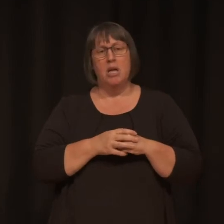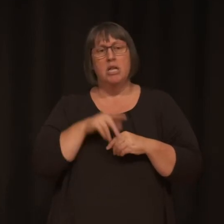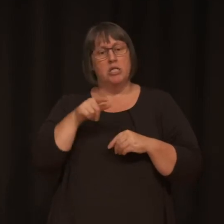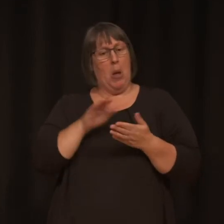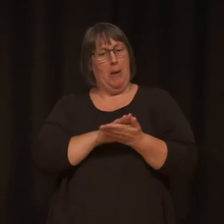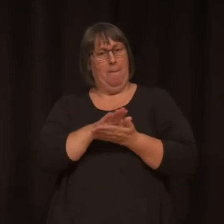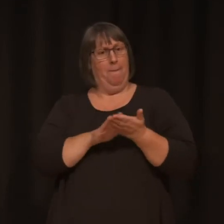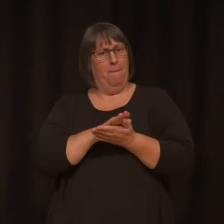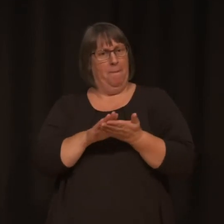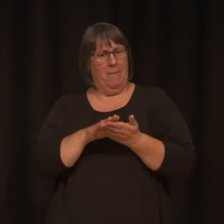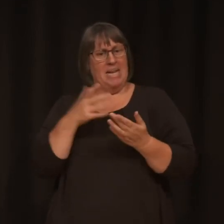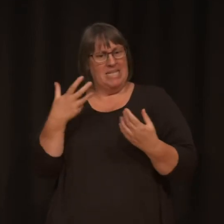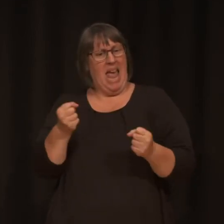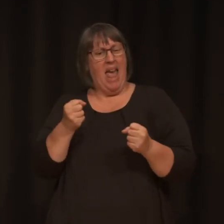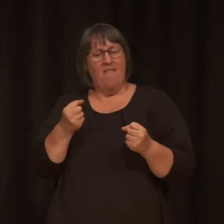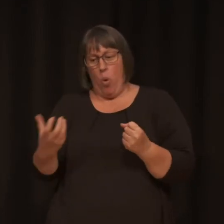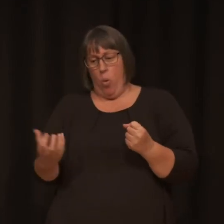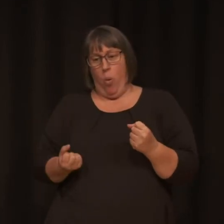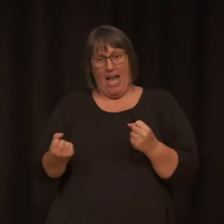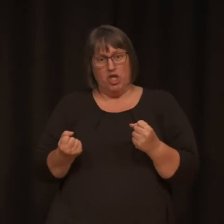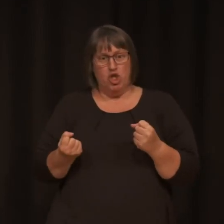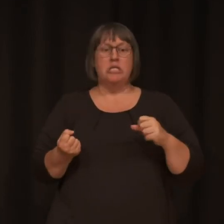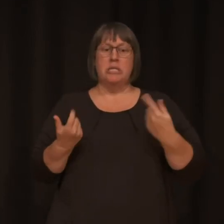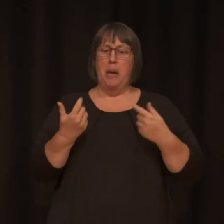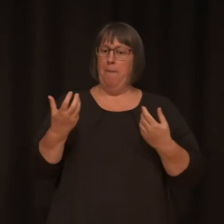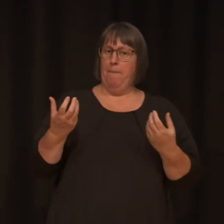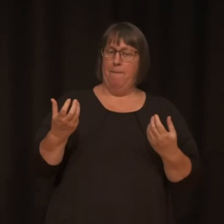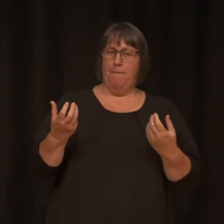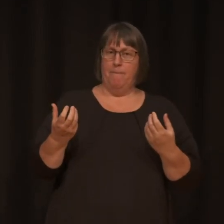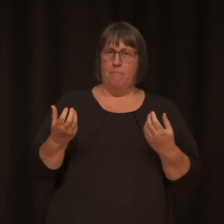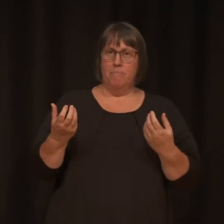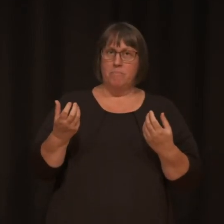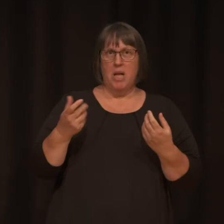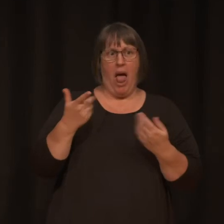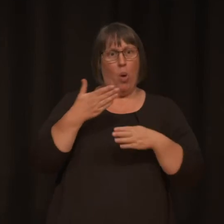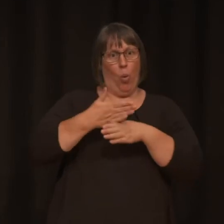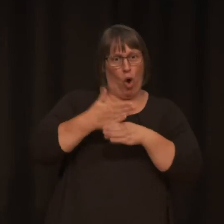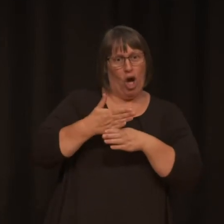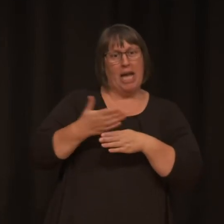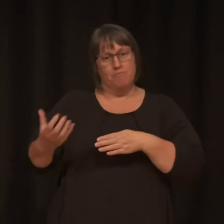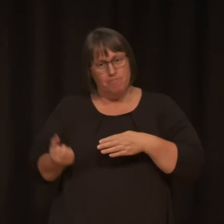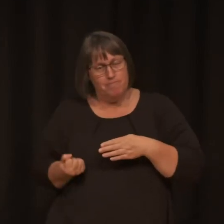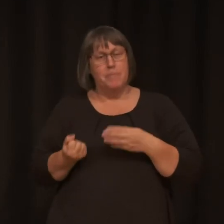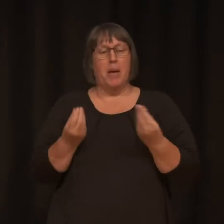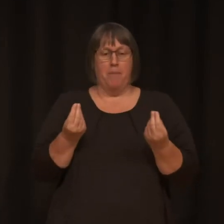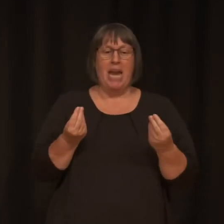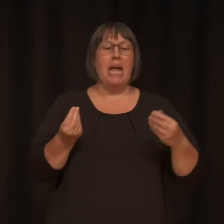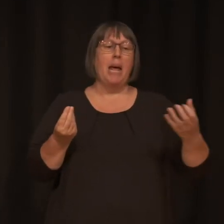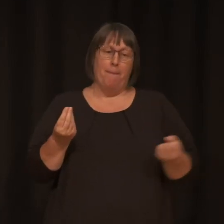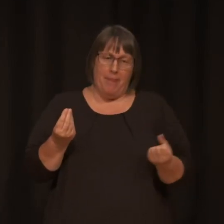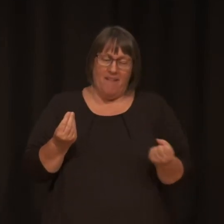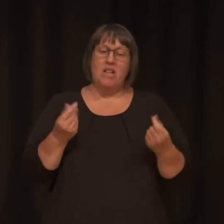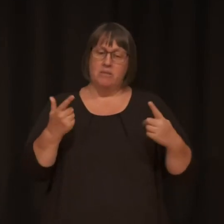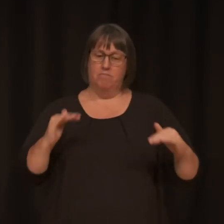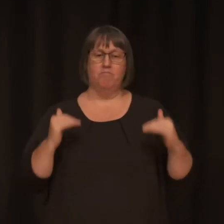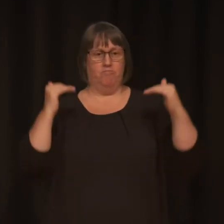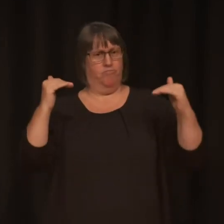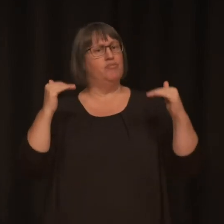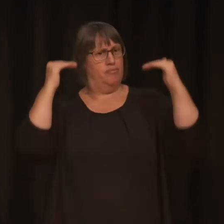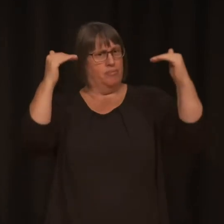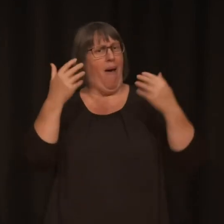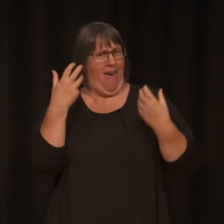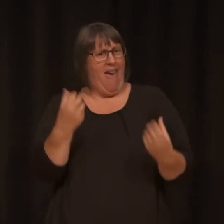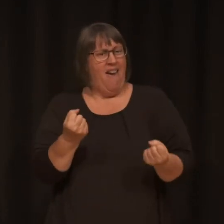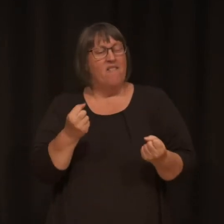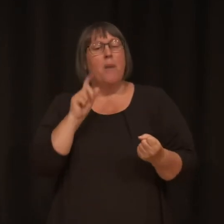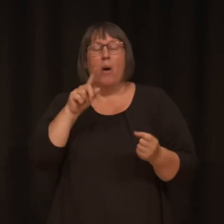to increases in wages, all of that will make a difference. But we do have an obligation, I think, to keep